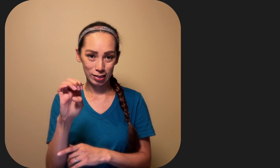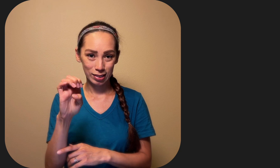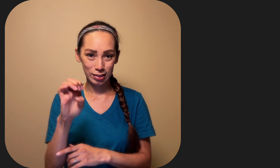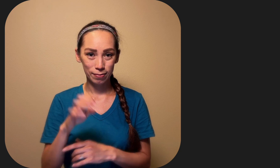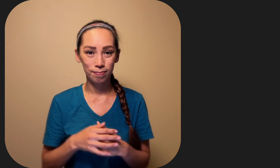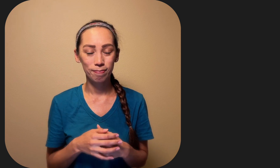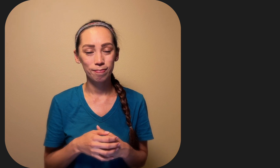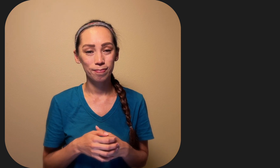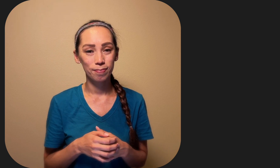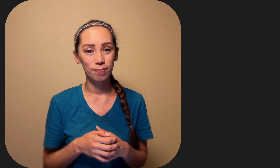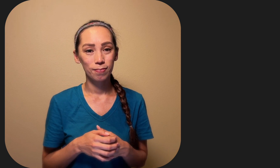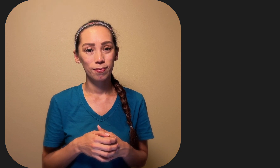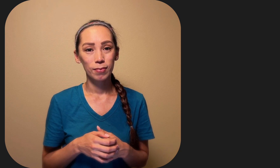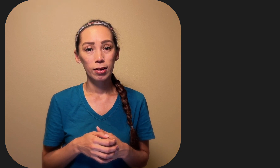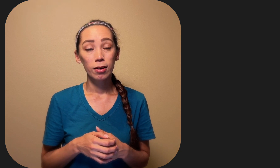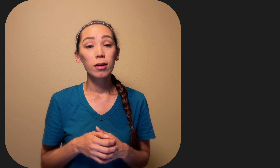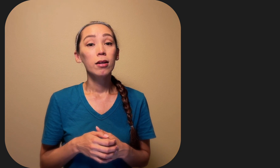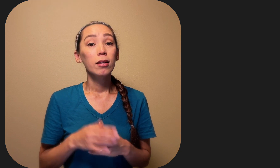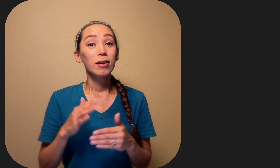means nice.